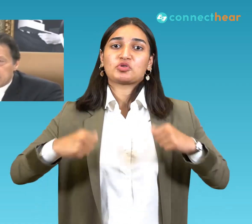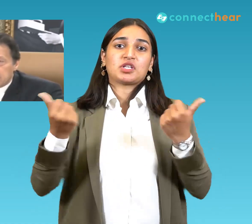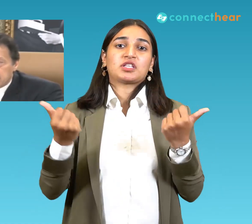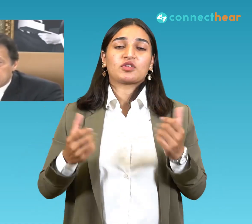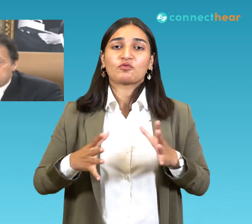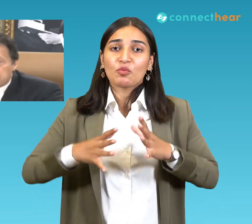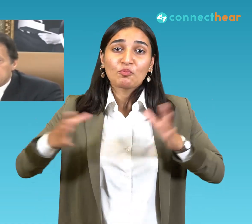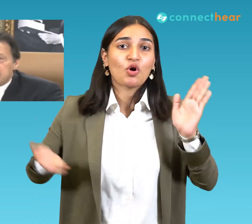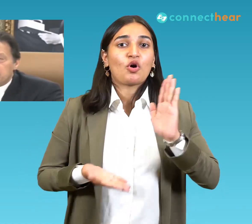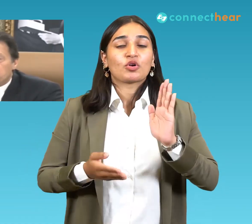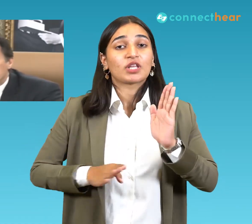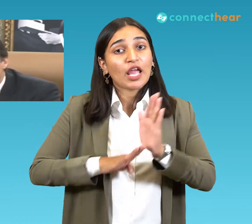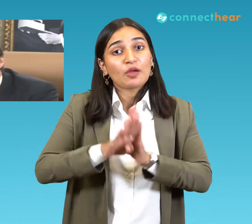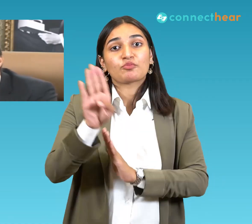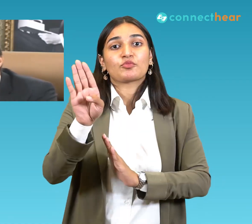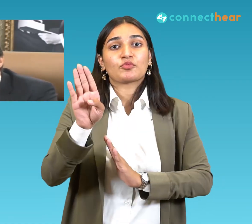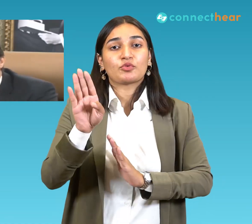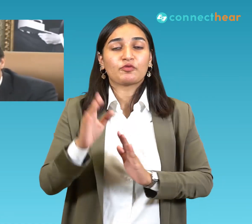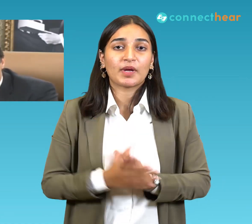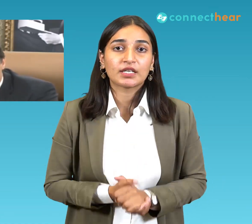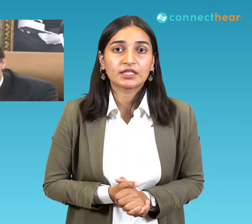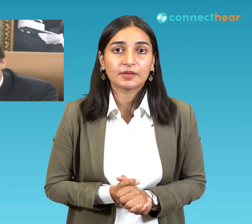Asia. And Pakistan was